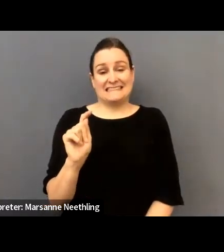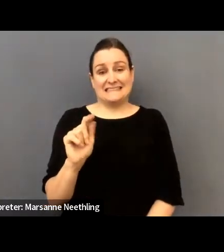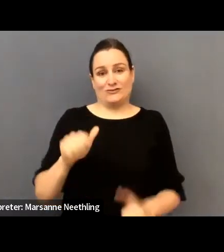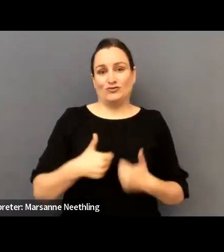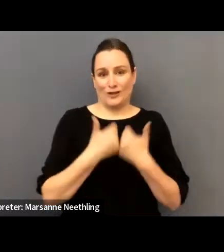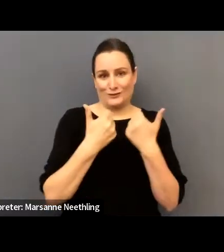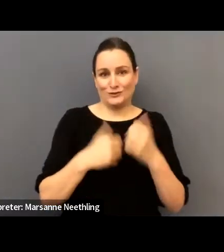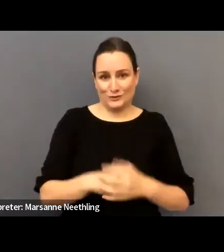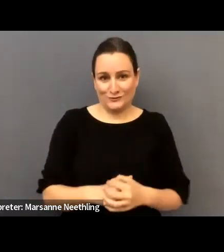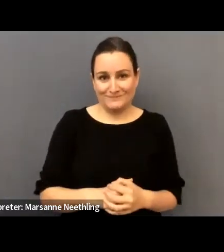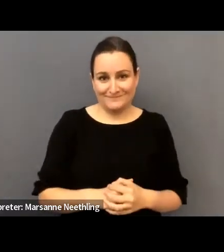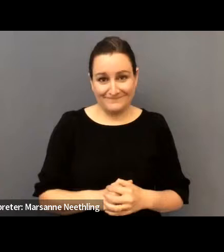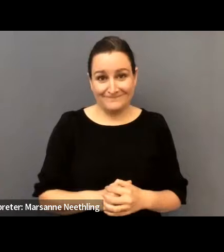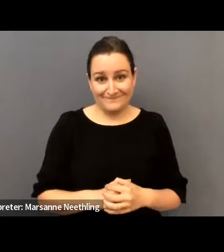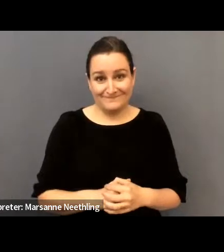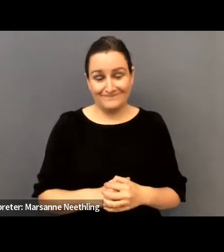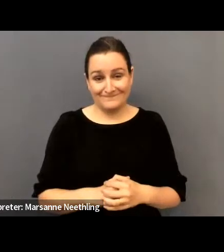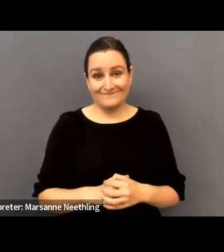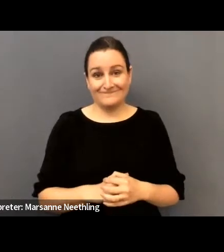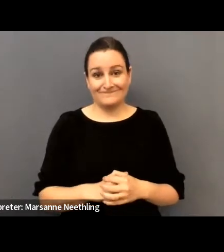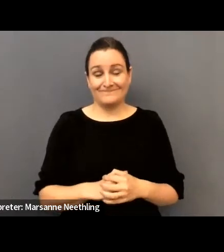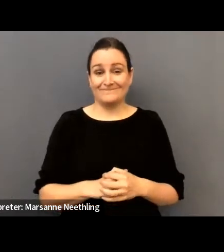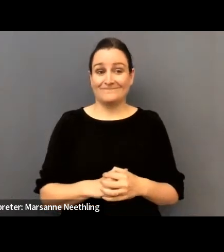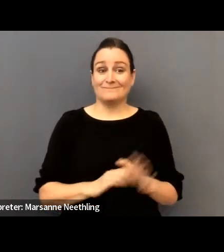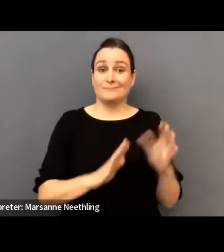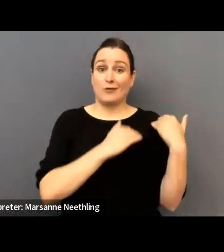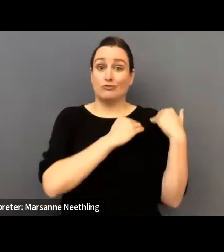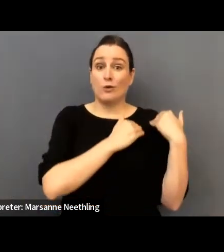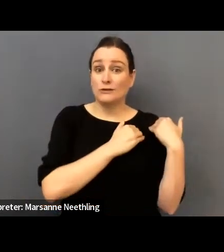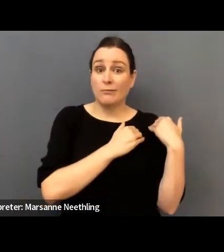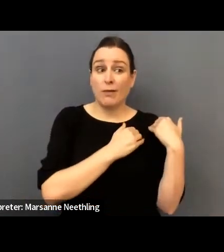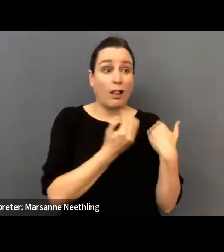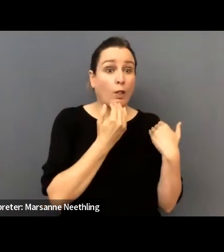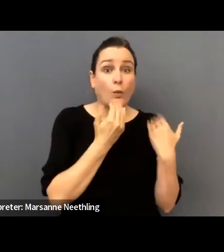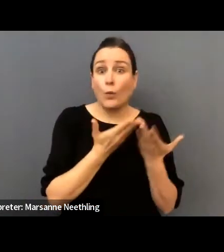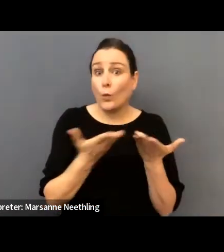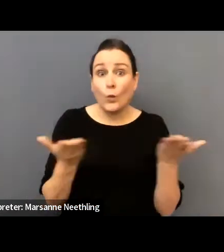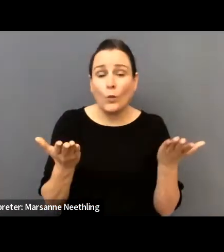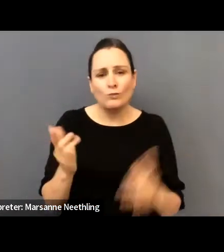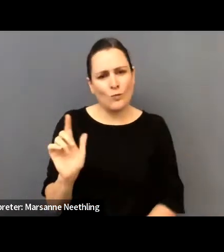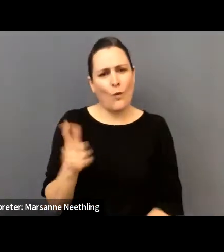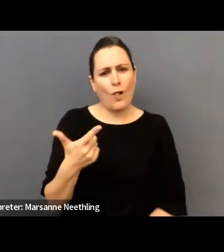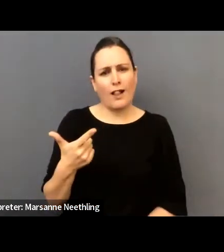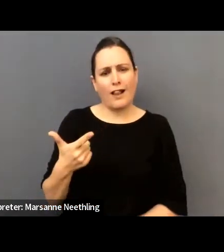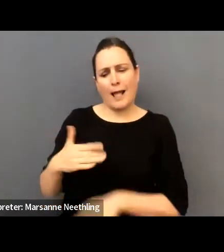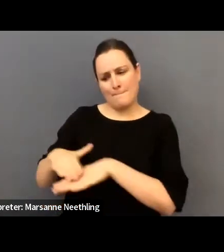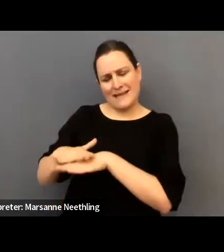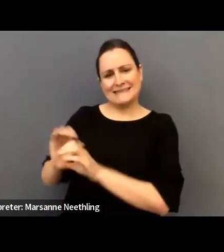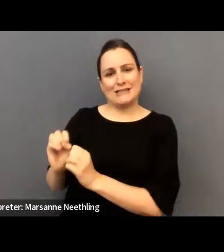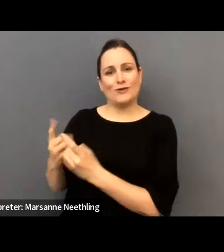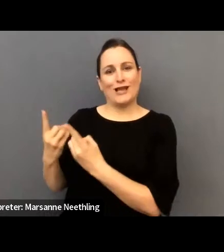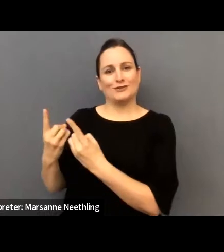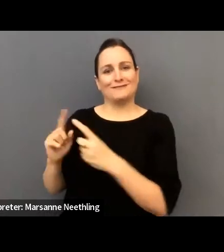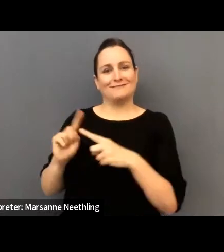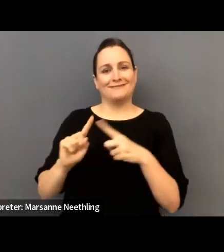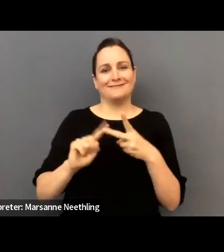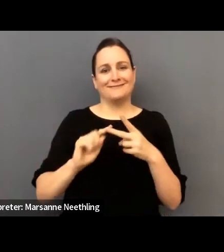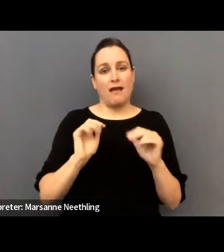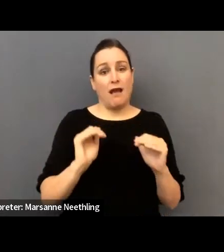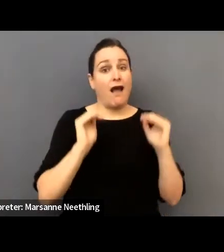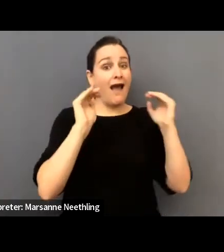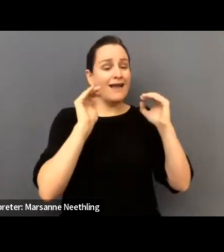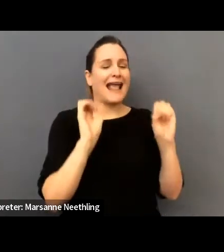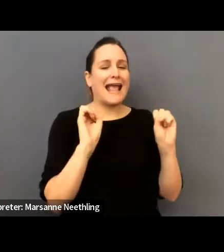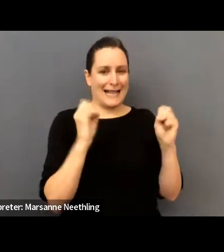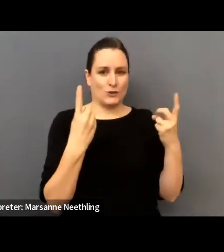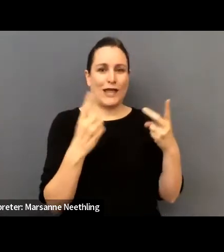places at the door of basically all the sectors: basic education, higher education, and of course,